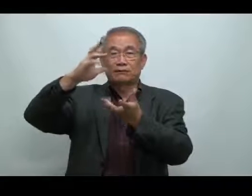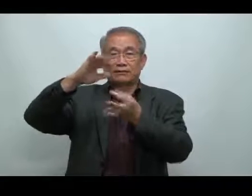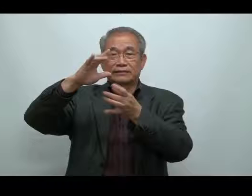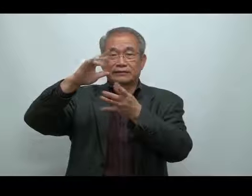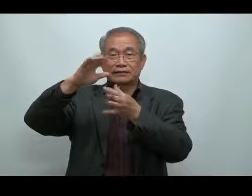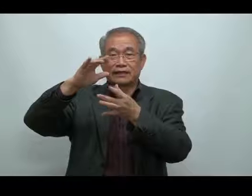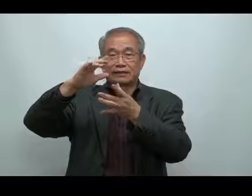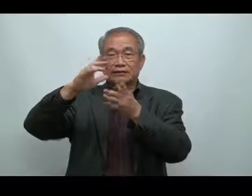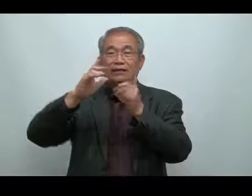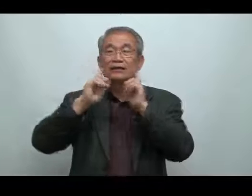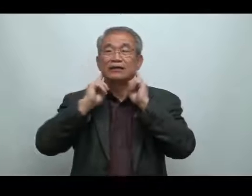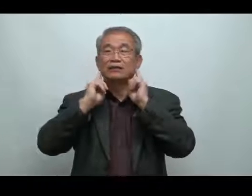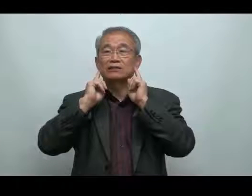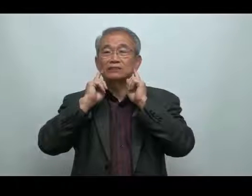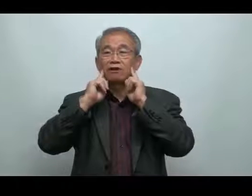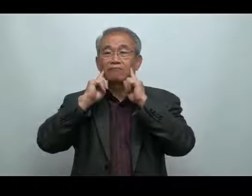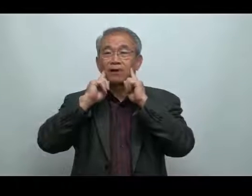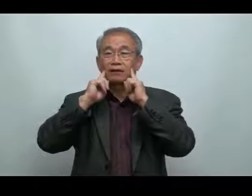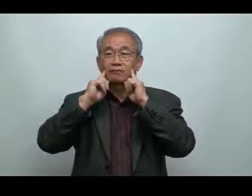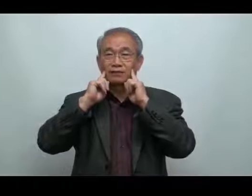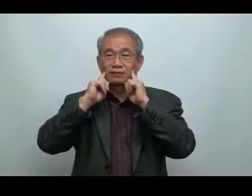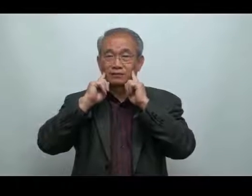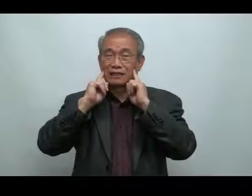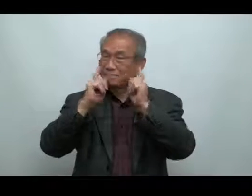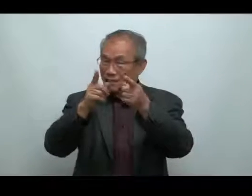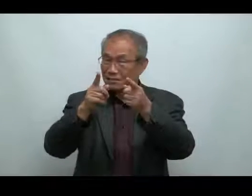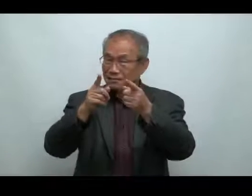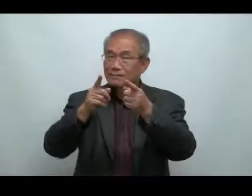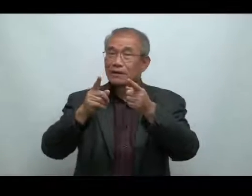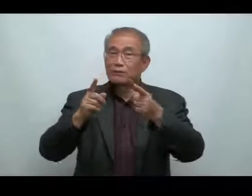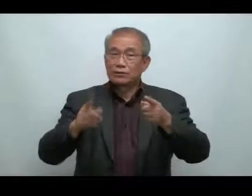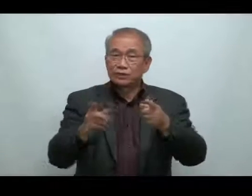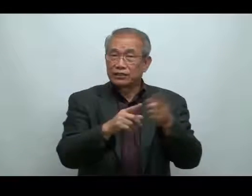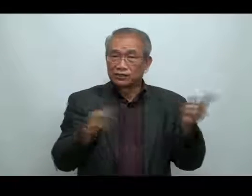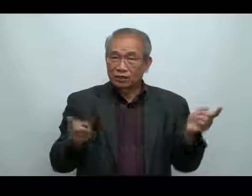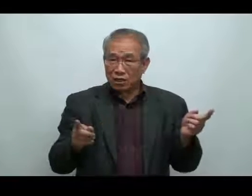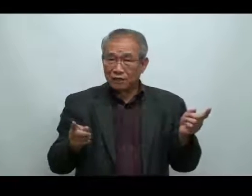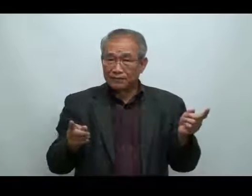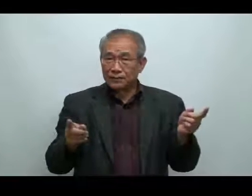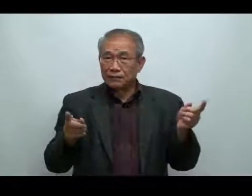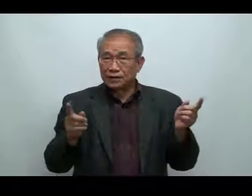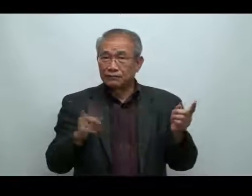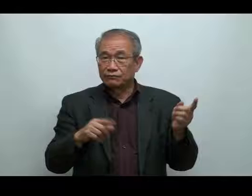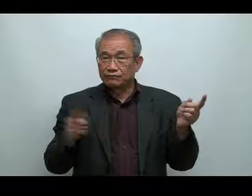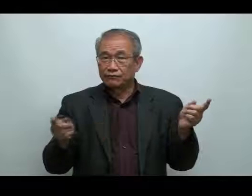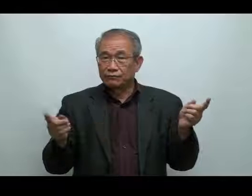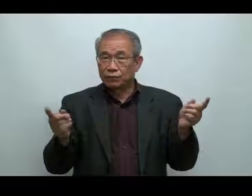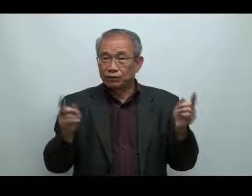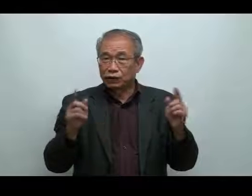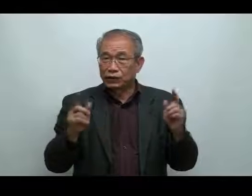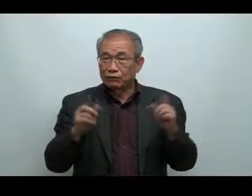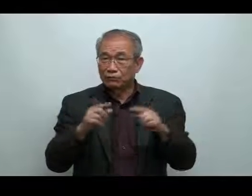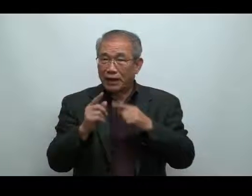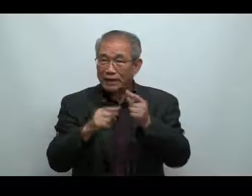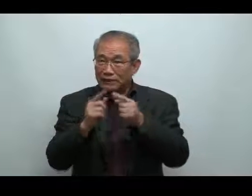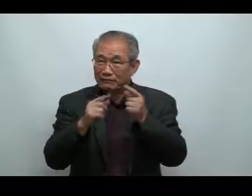B around this area is the soft palate resonance. That means when you sing a song, and if you want to learn how to place that